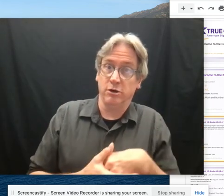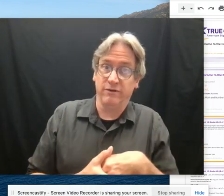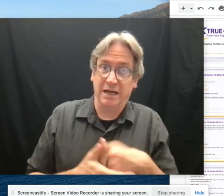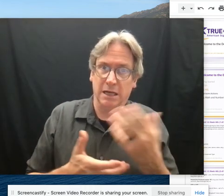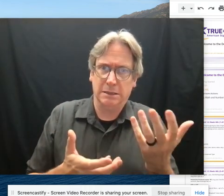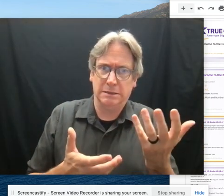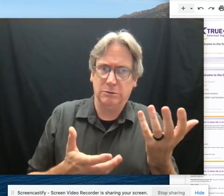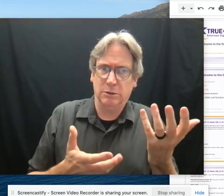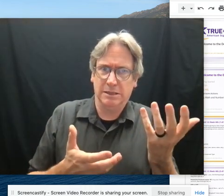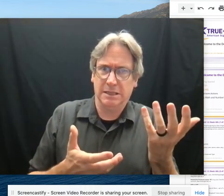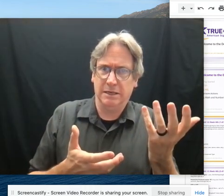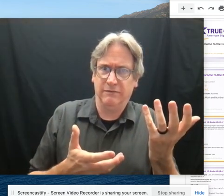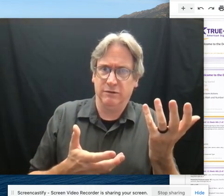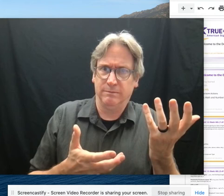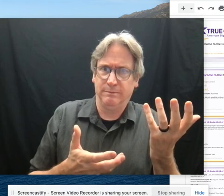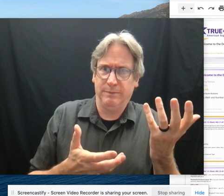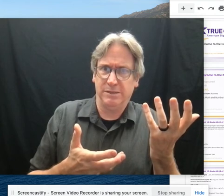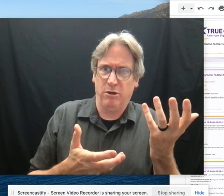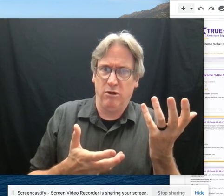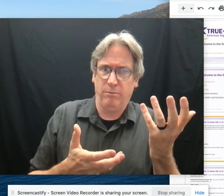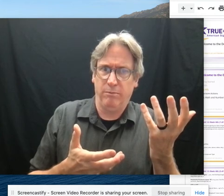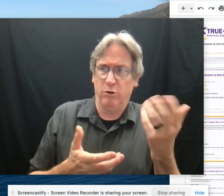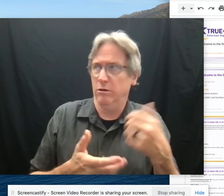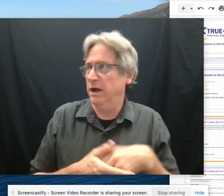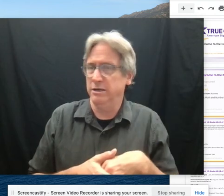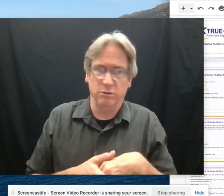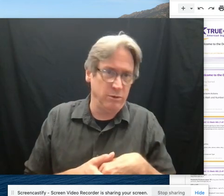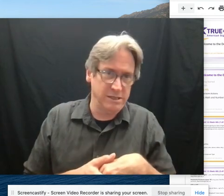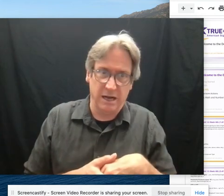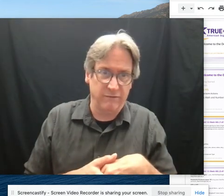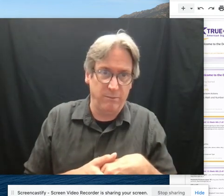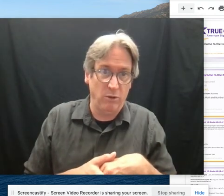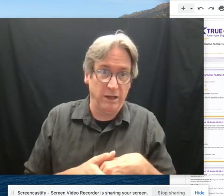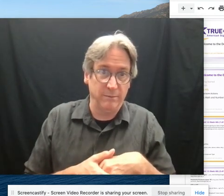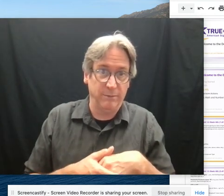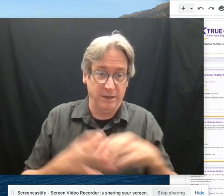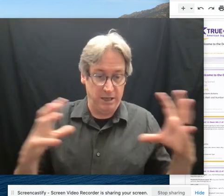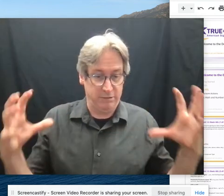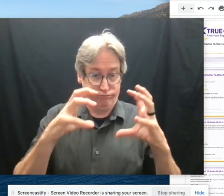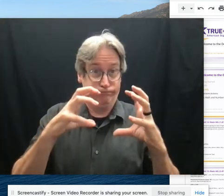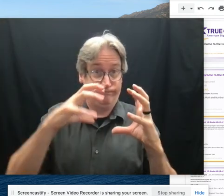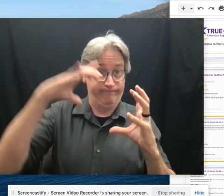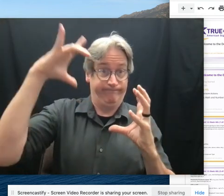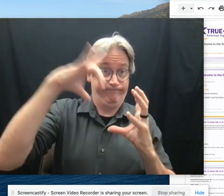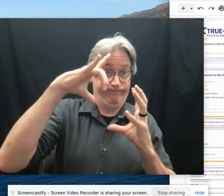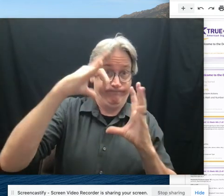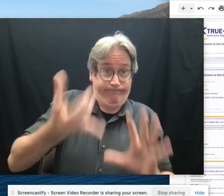So if you're like, I don't know the sign for baseball, or I don't know the sign for bowling, but like